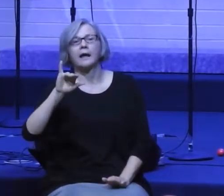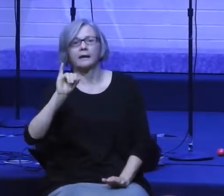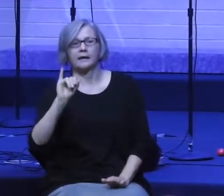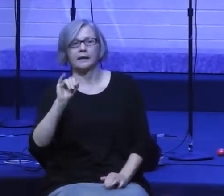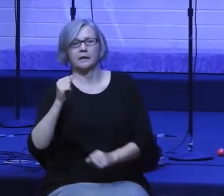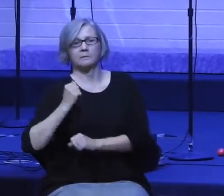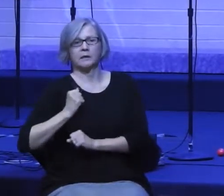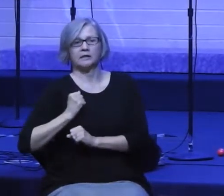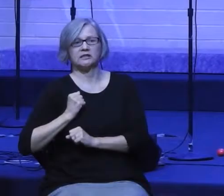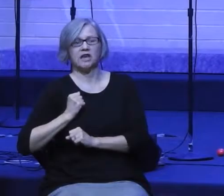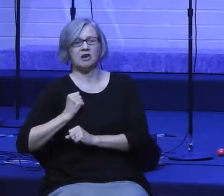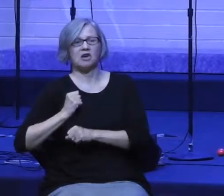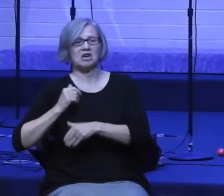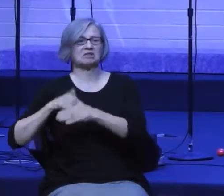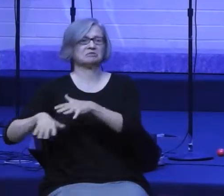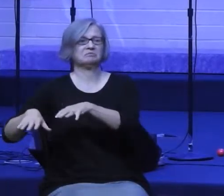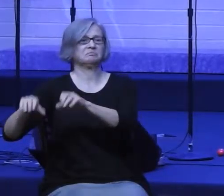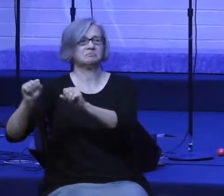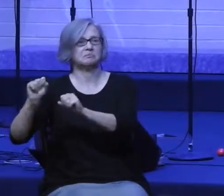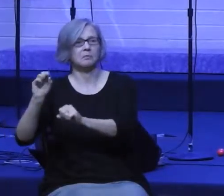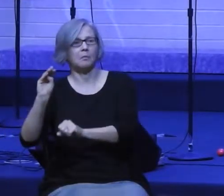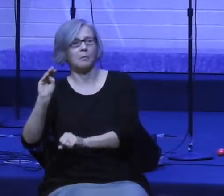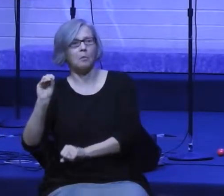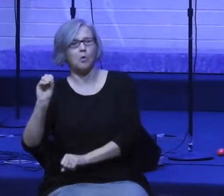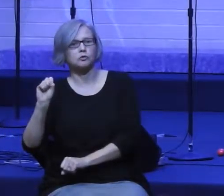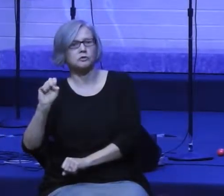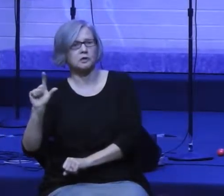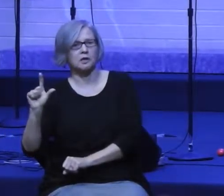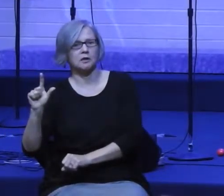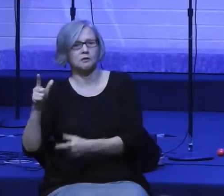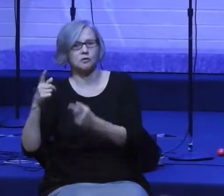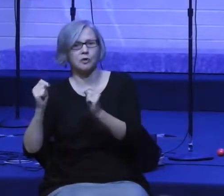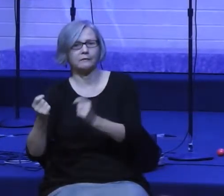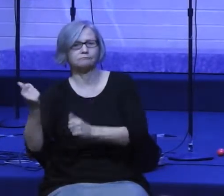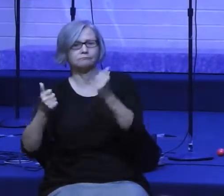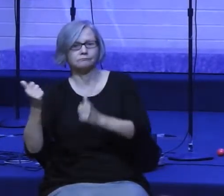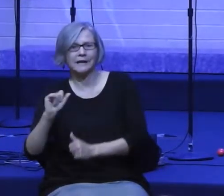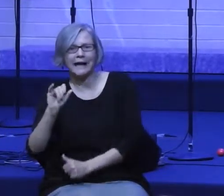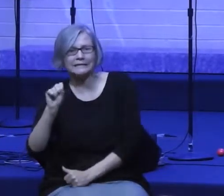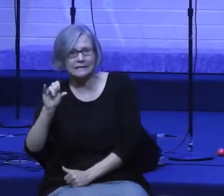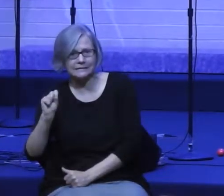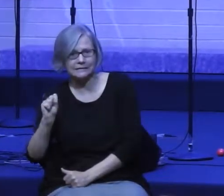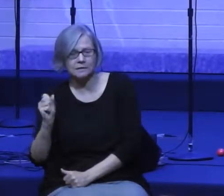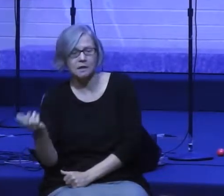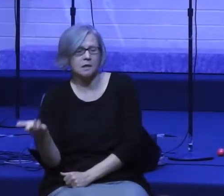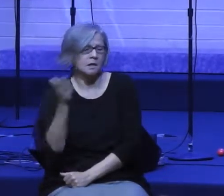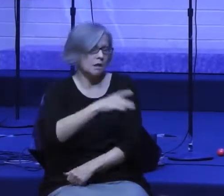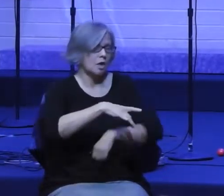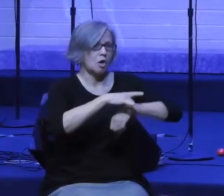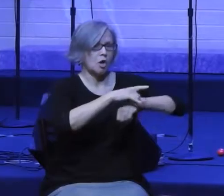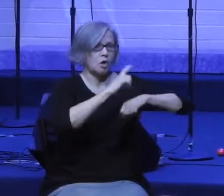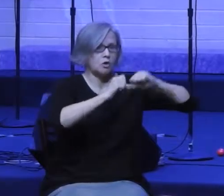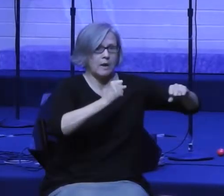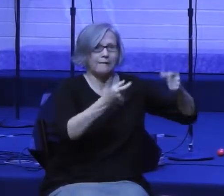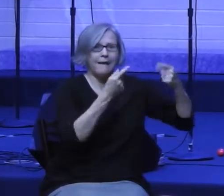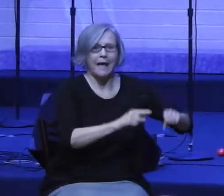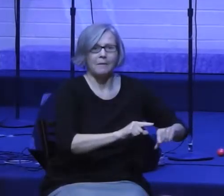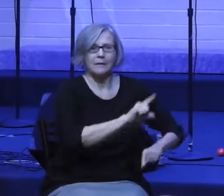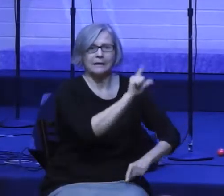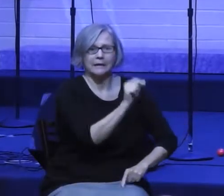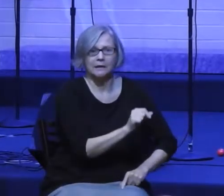good and now. Something has clearly changed. We don't have to look